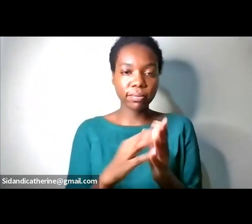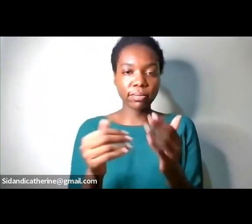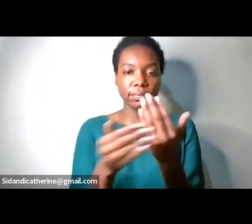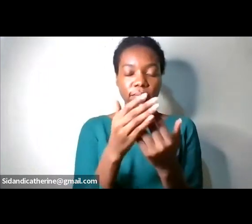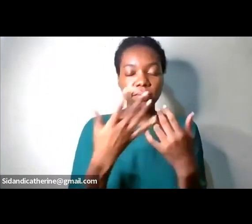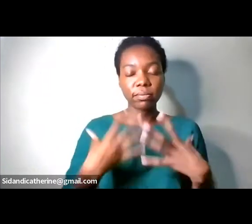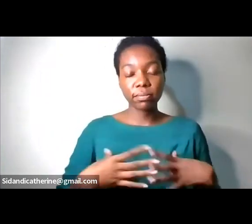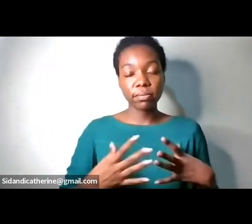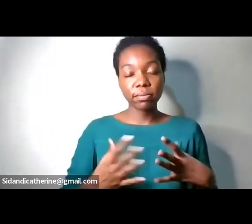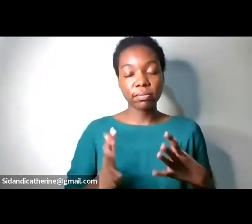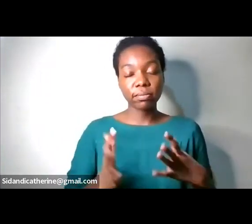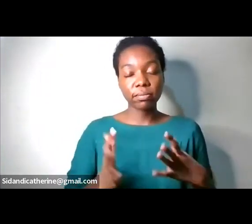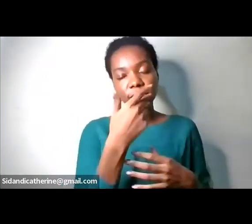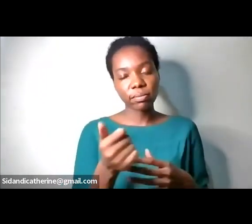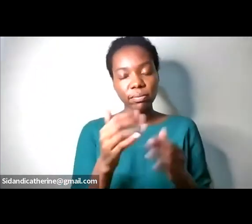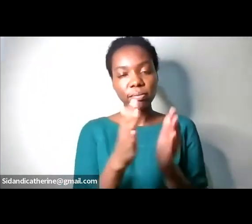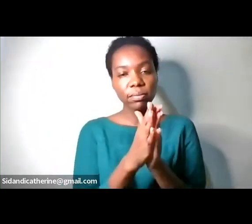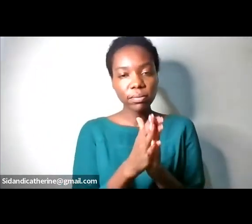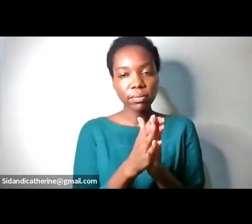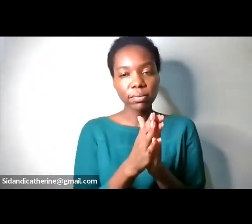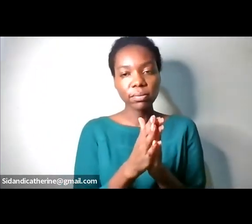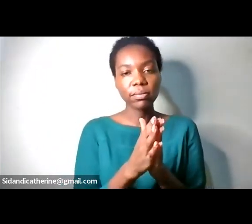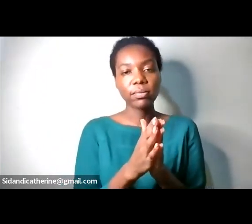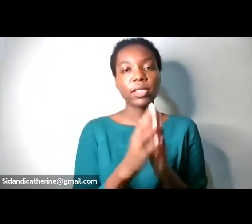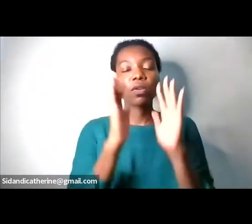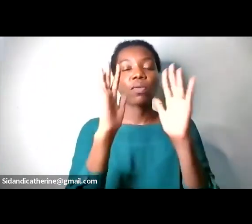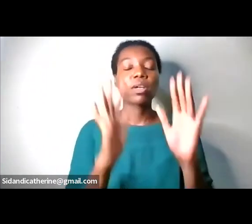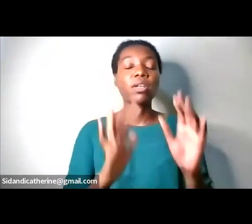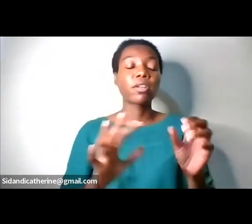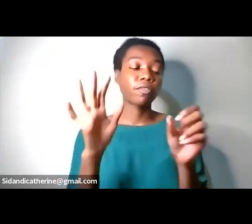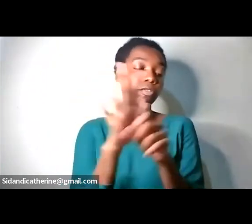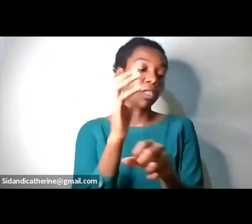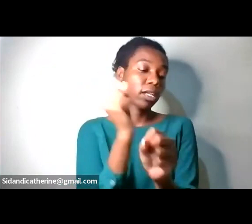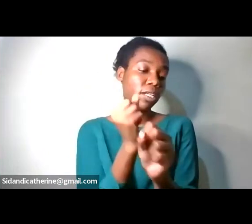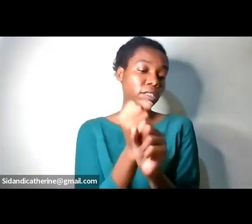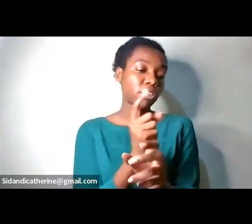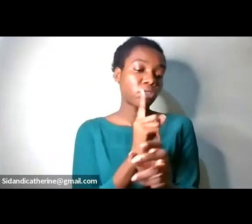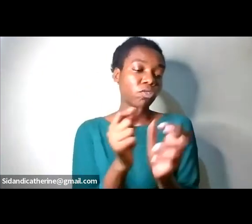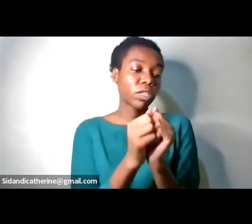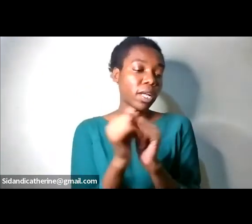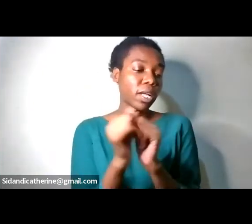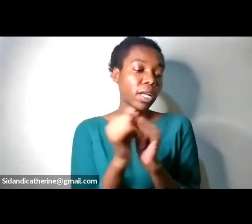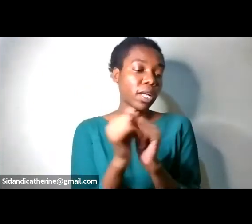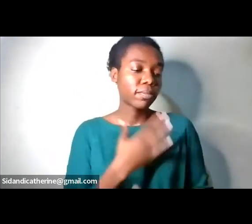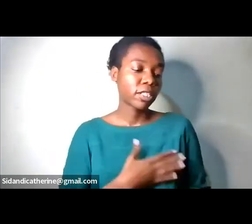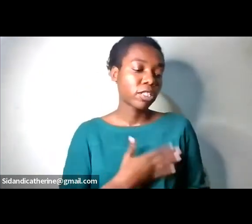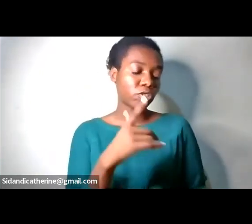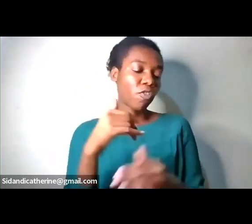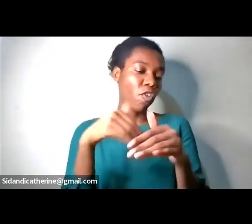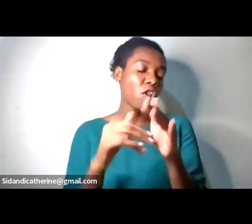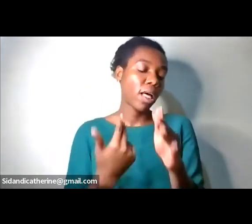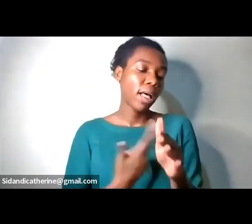just being there for people is an amazing job. So with that, please follow us on